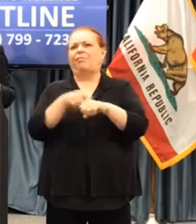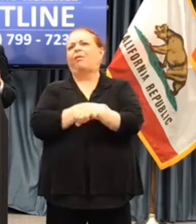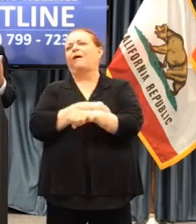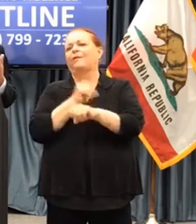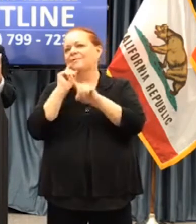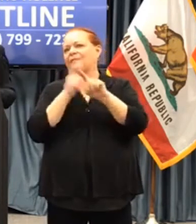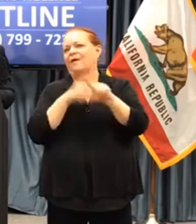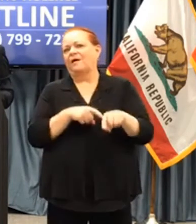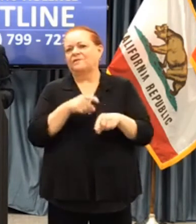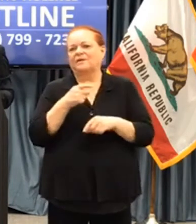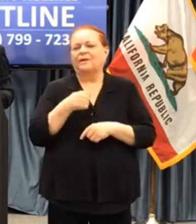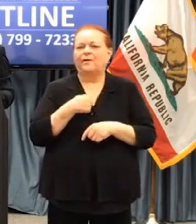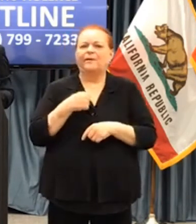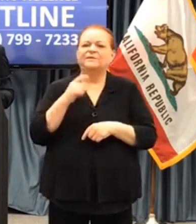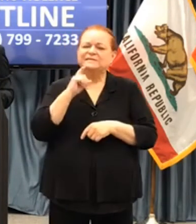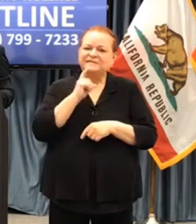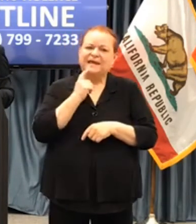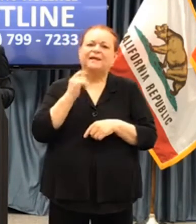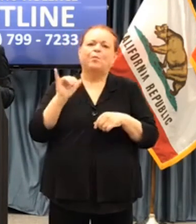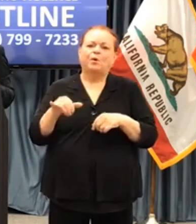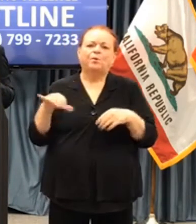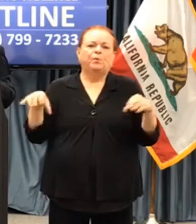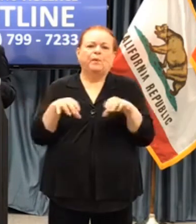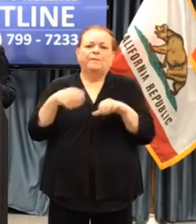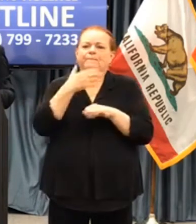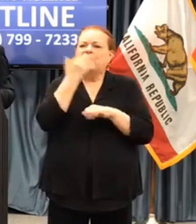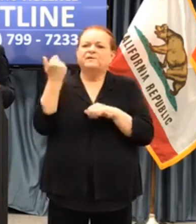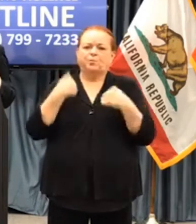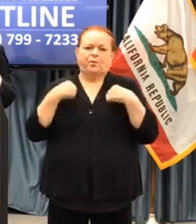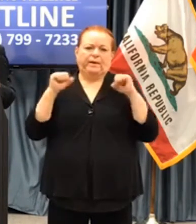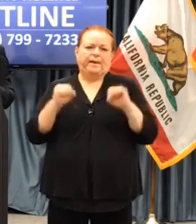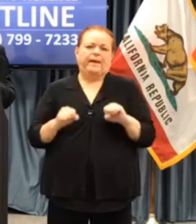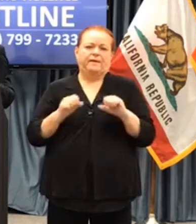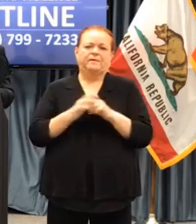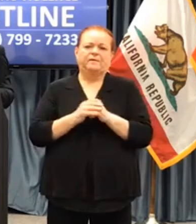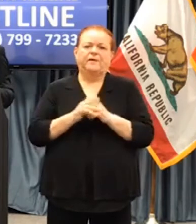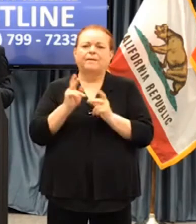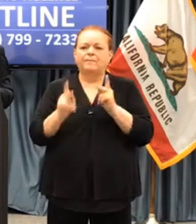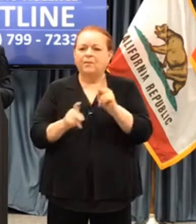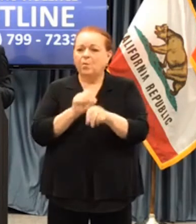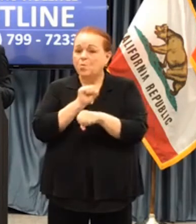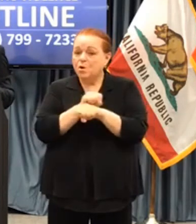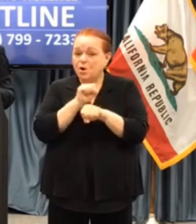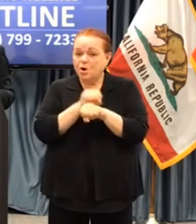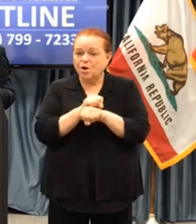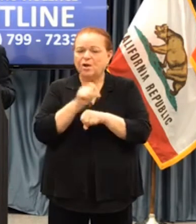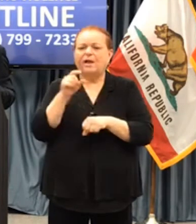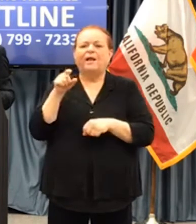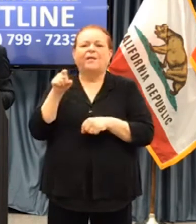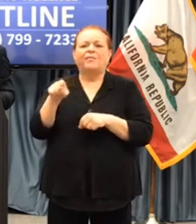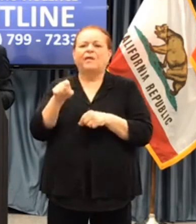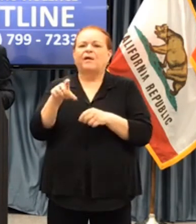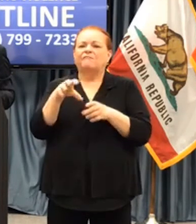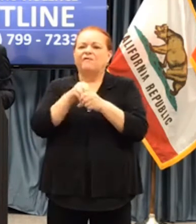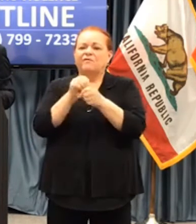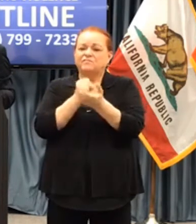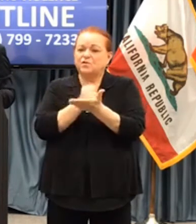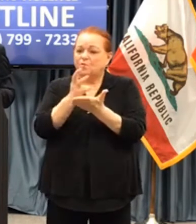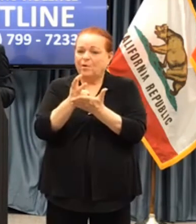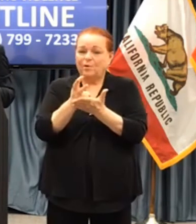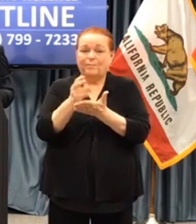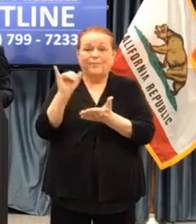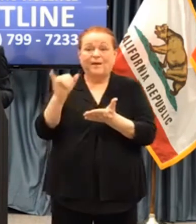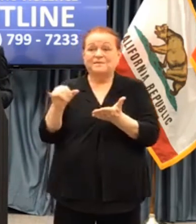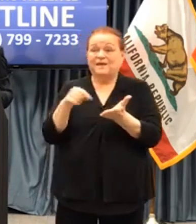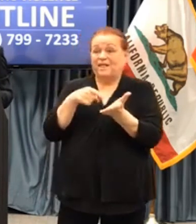think everybody's doing the best they can. People work and get into social work, not because of the pay. They get